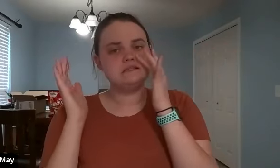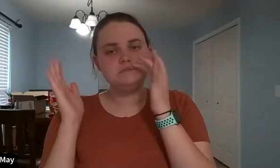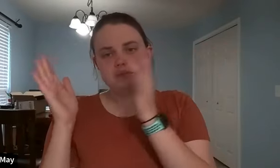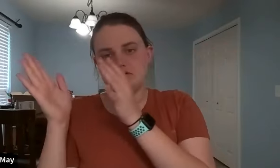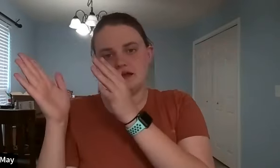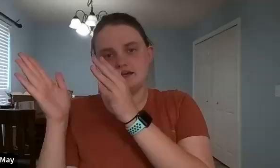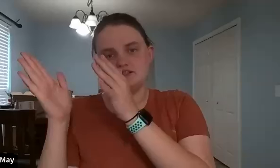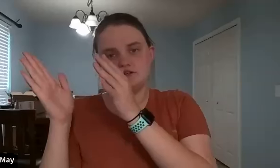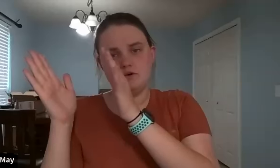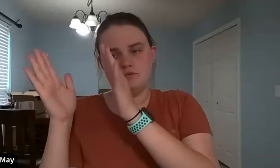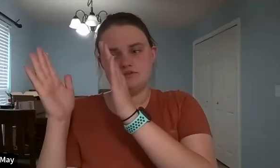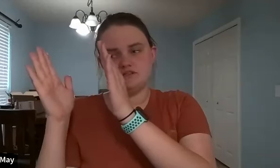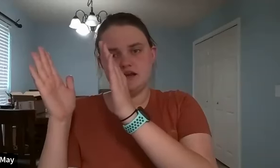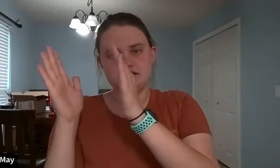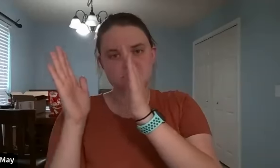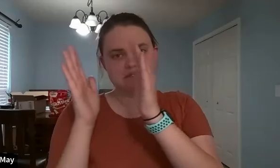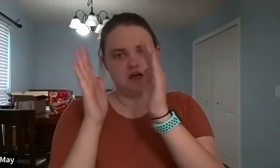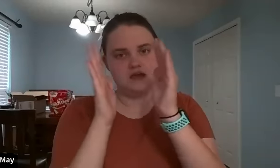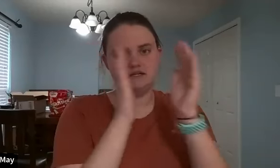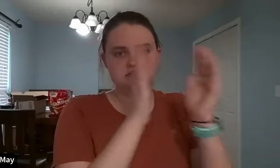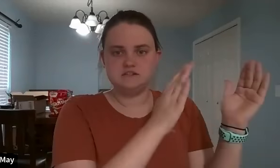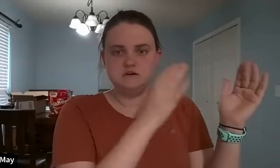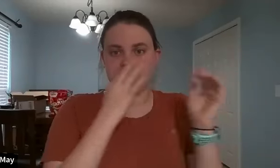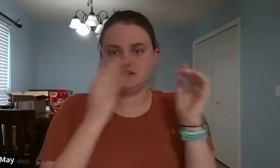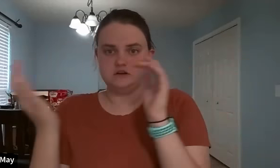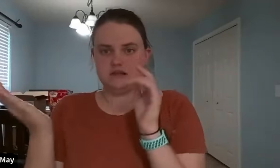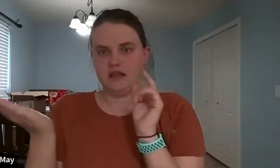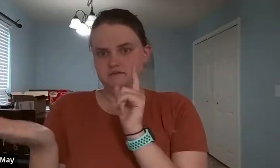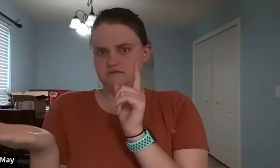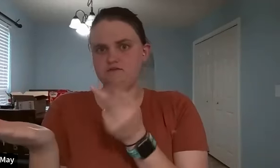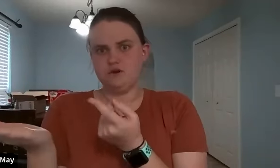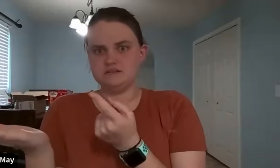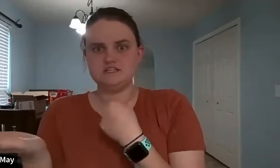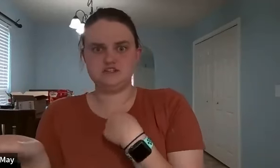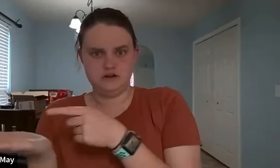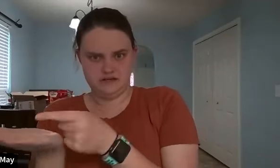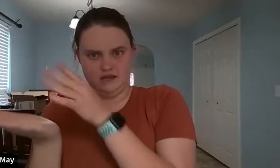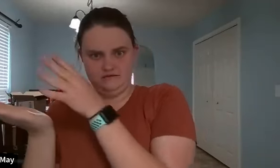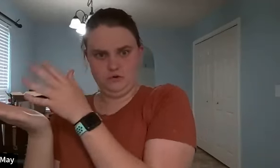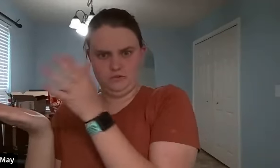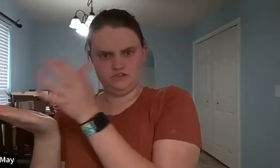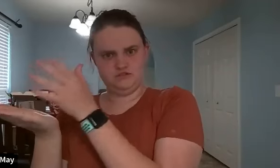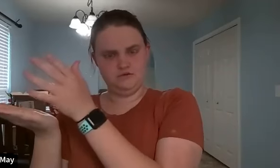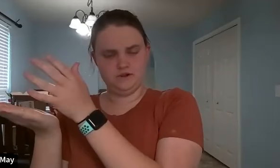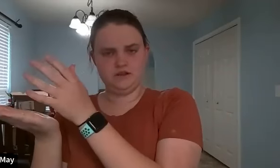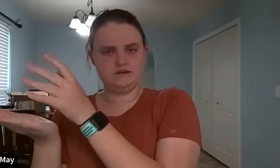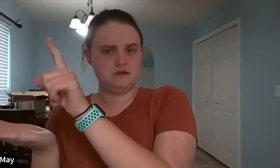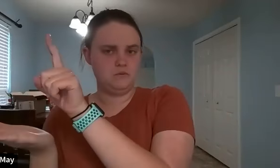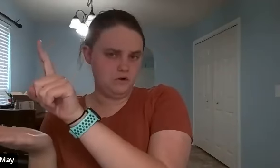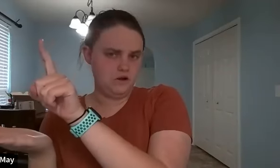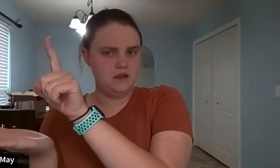Some people like to almost kind of slide as they do it. Like they start like, if you notice, I started kind of almost over here. I was like